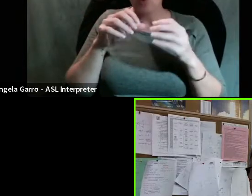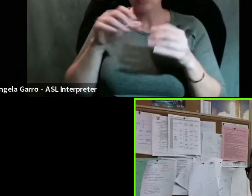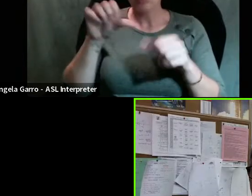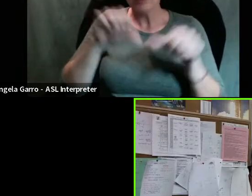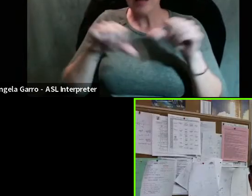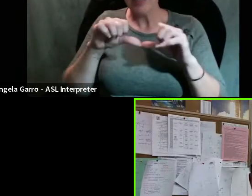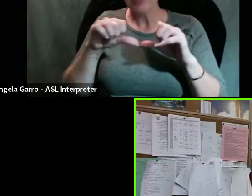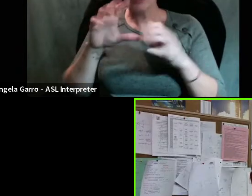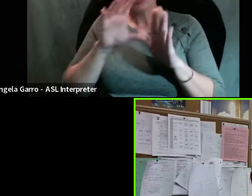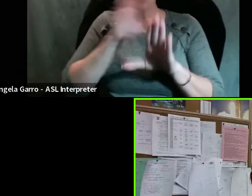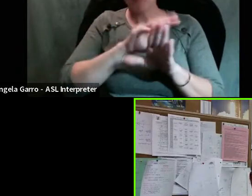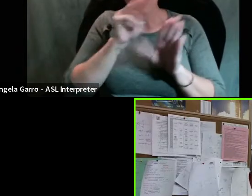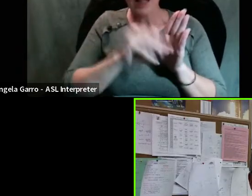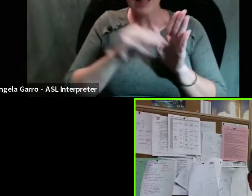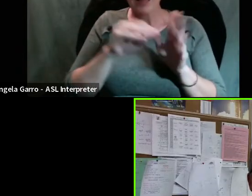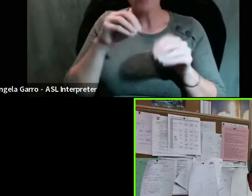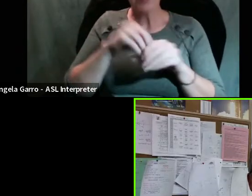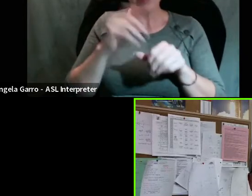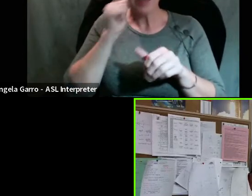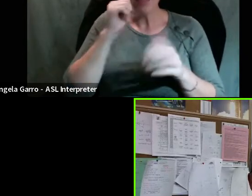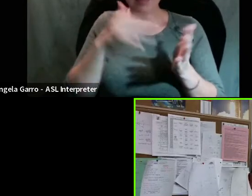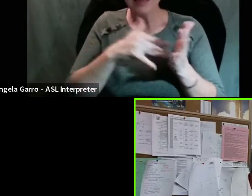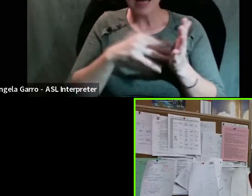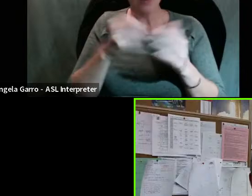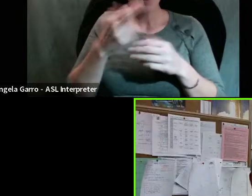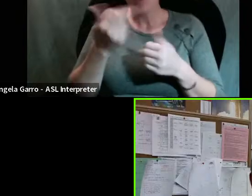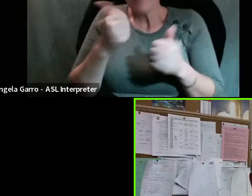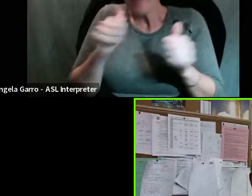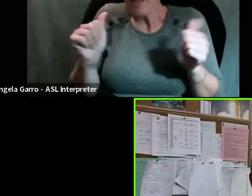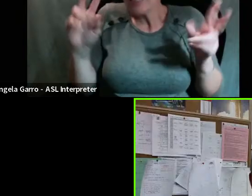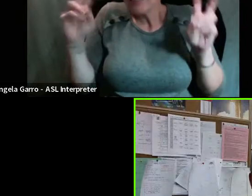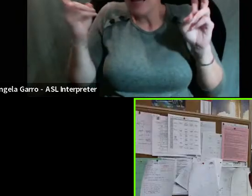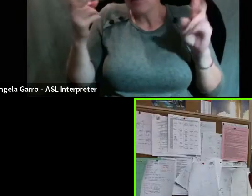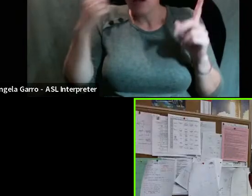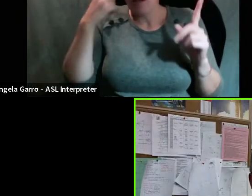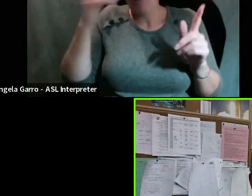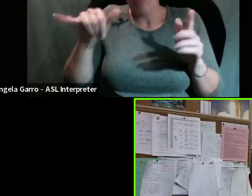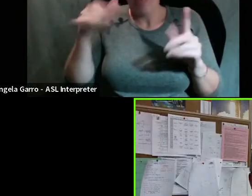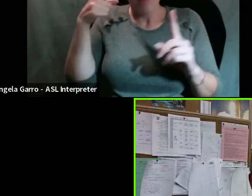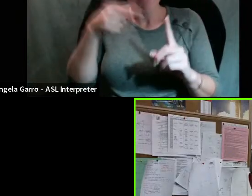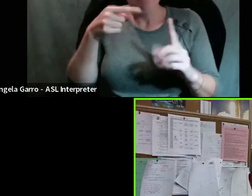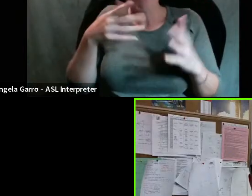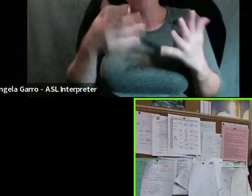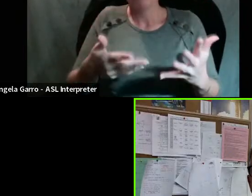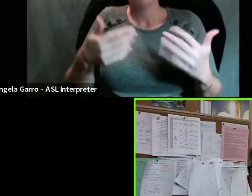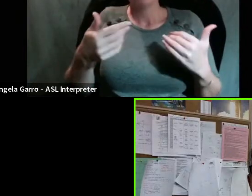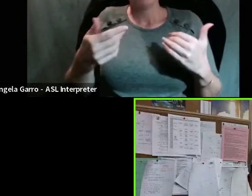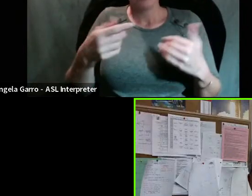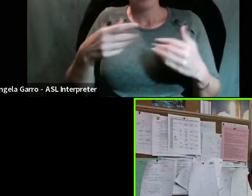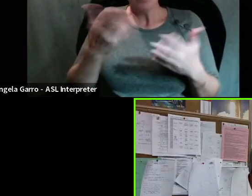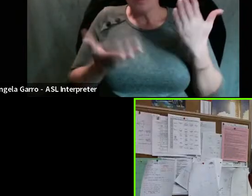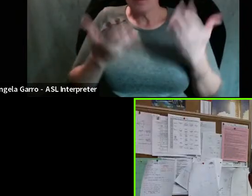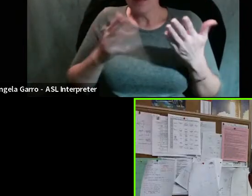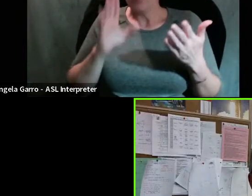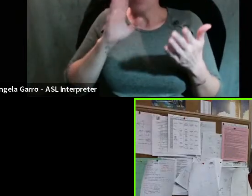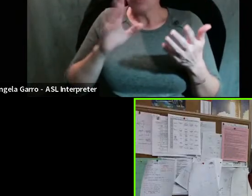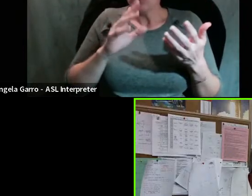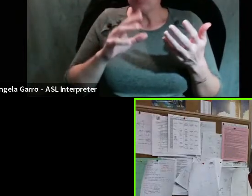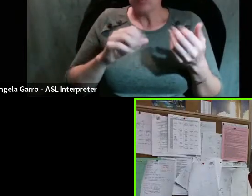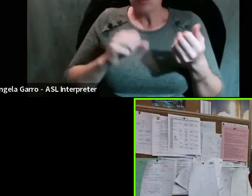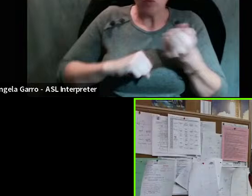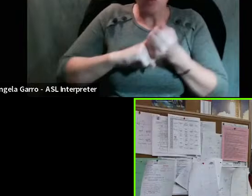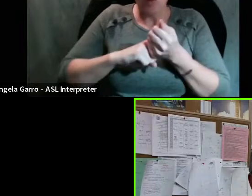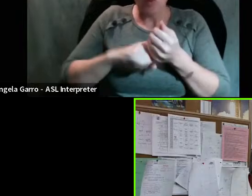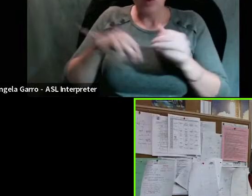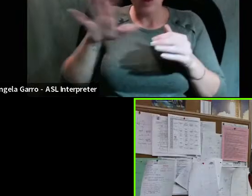ethnic studies, or any subject for that matter, who might support their students or